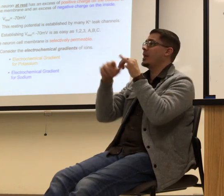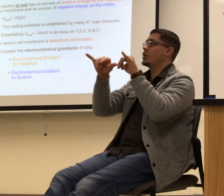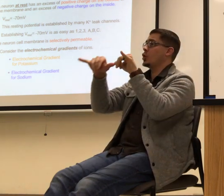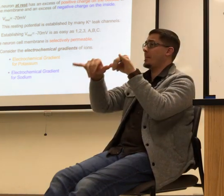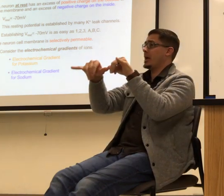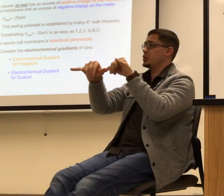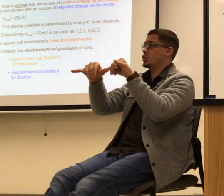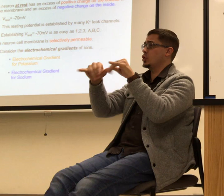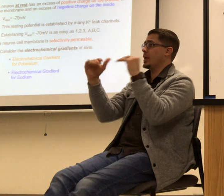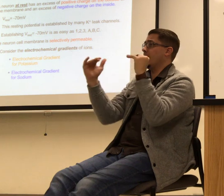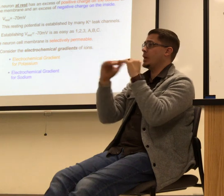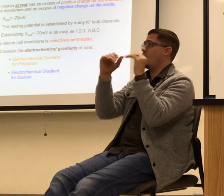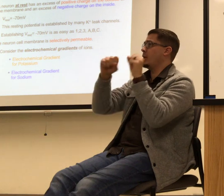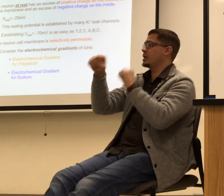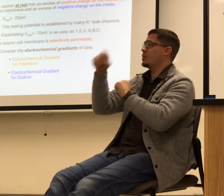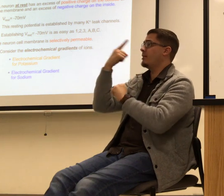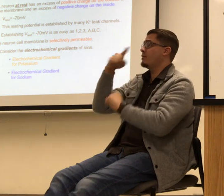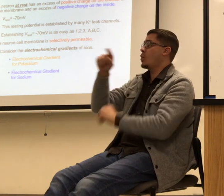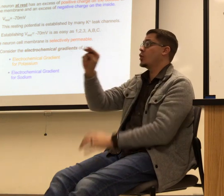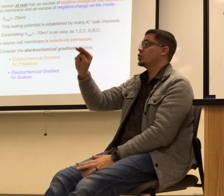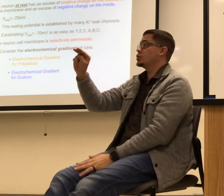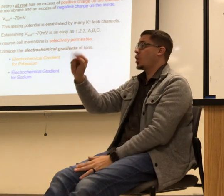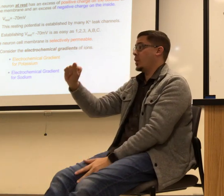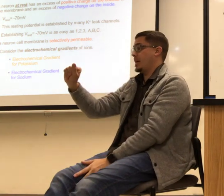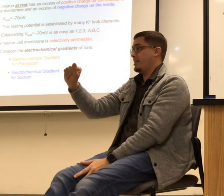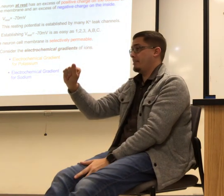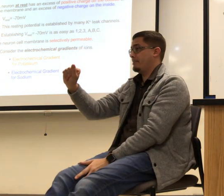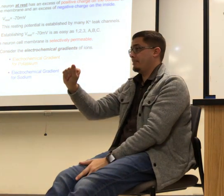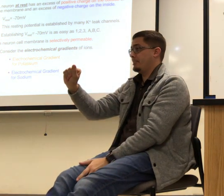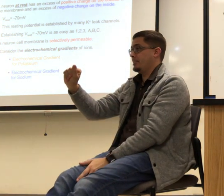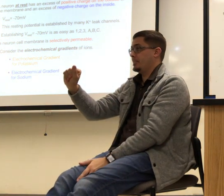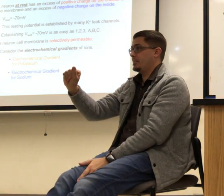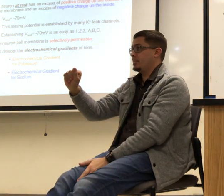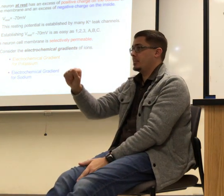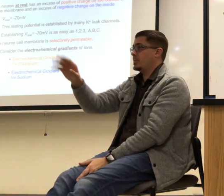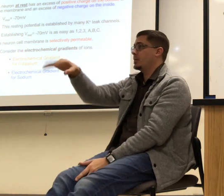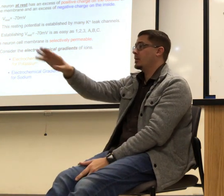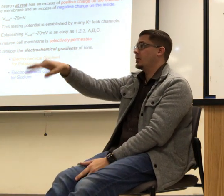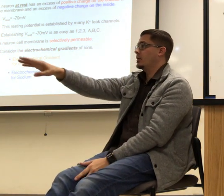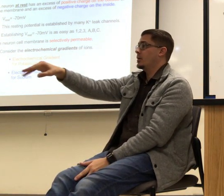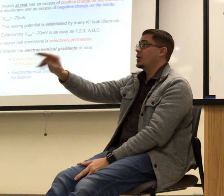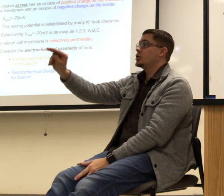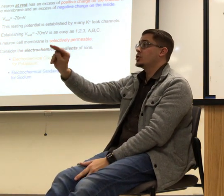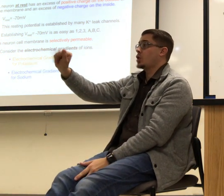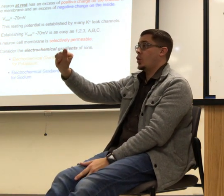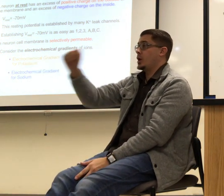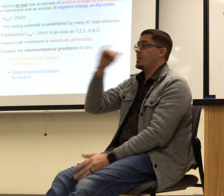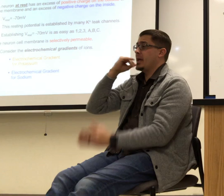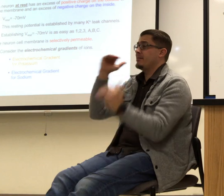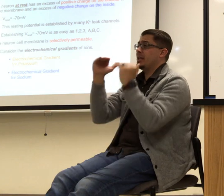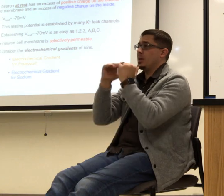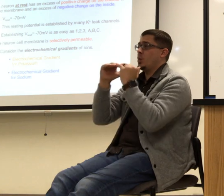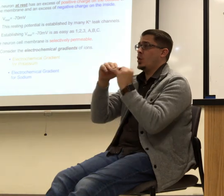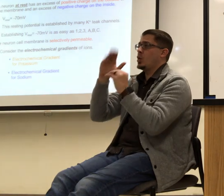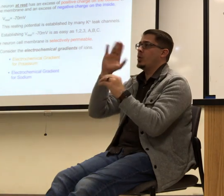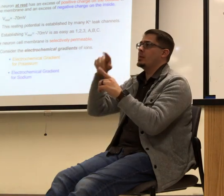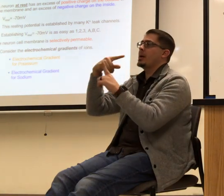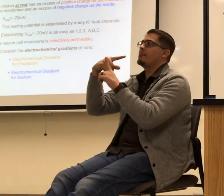an equilibrium potential for sodium of plus 66 millivolts.